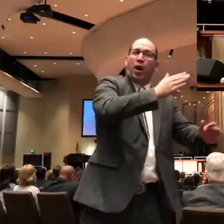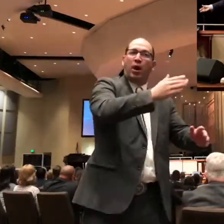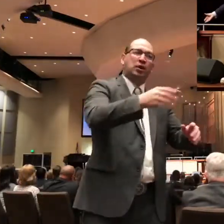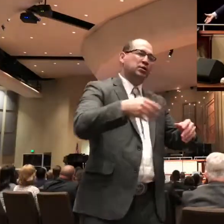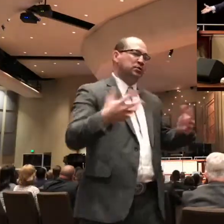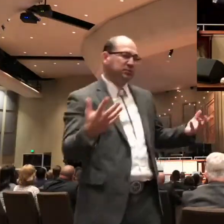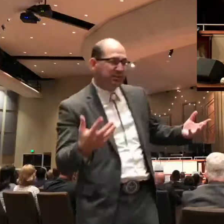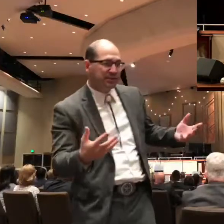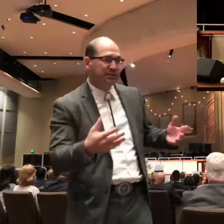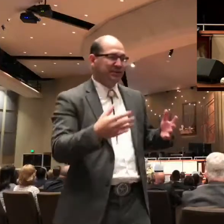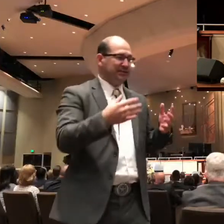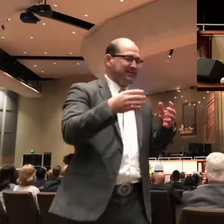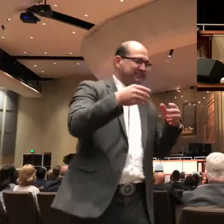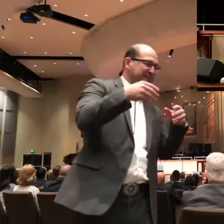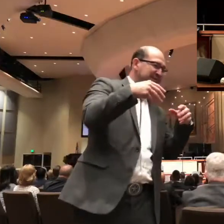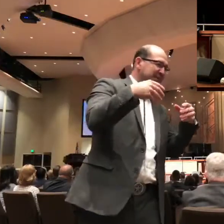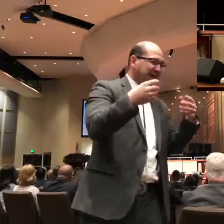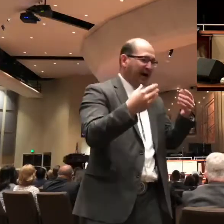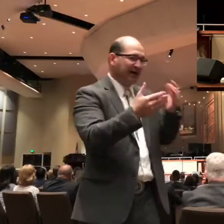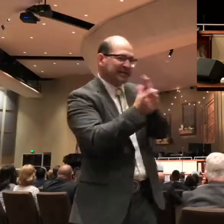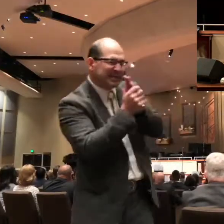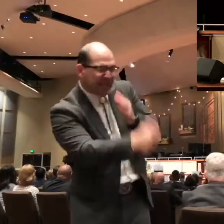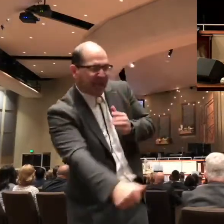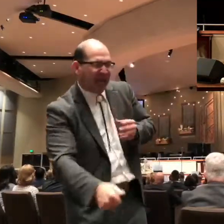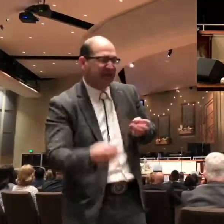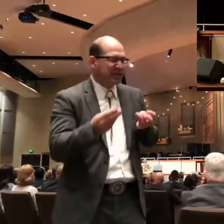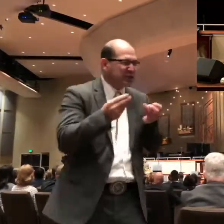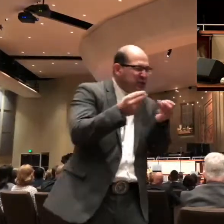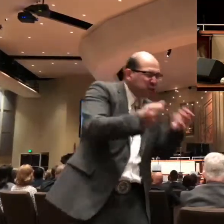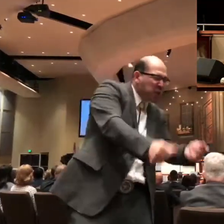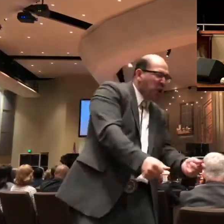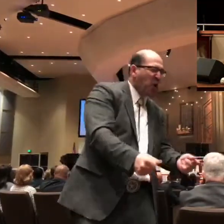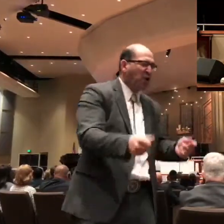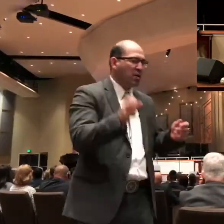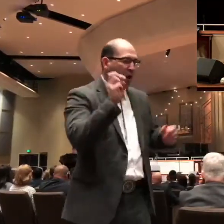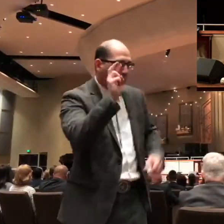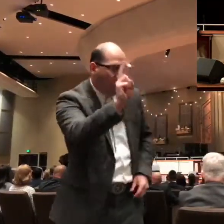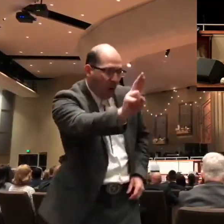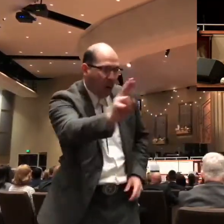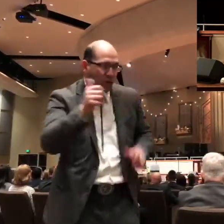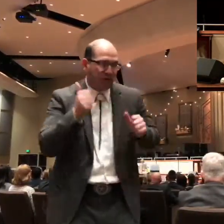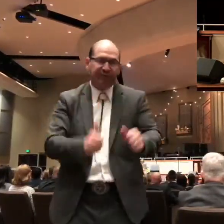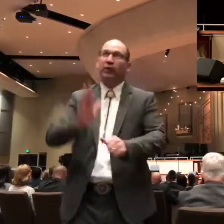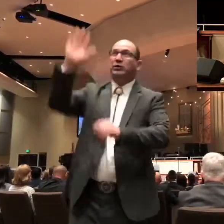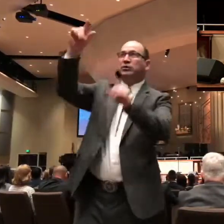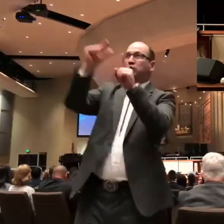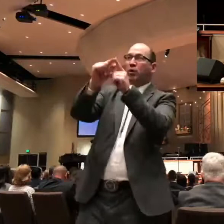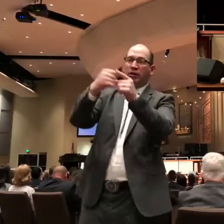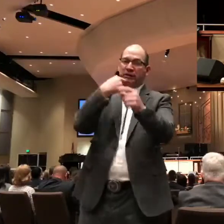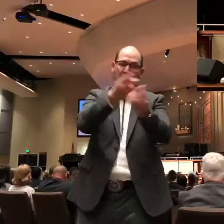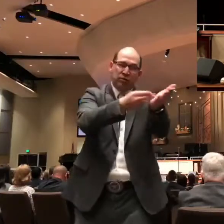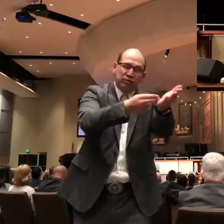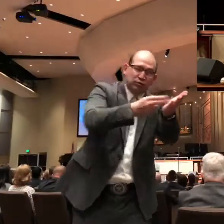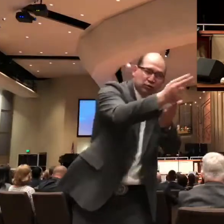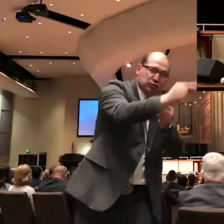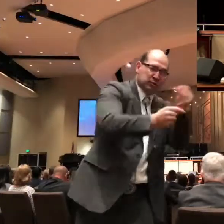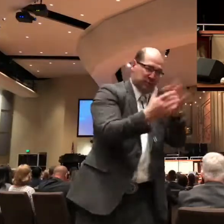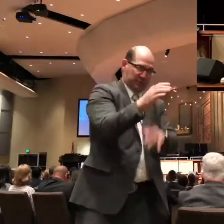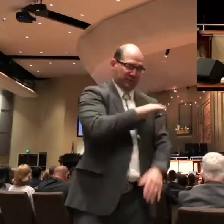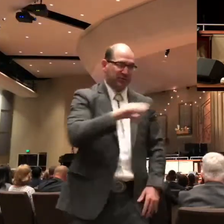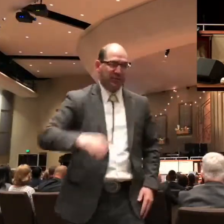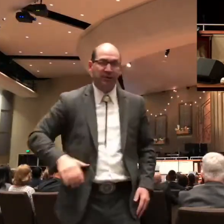salespeople and really make a good impression of ourselves, or we can follow the Word of God and present the truth of Jesus